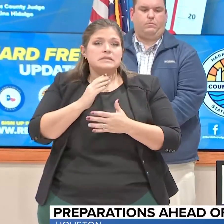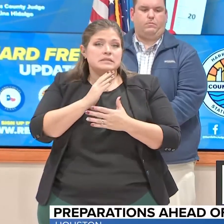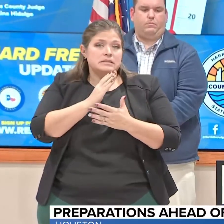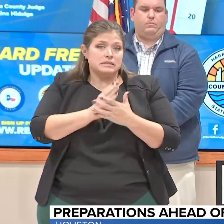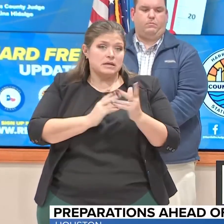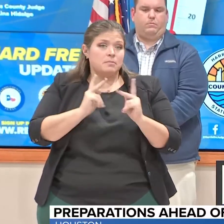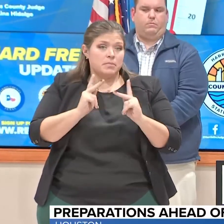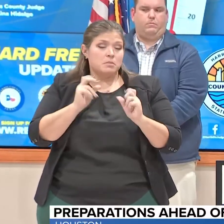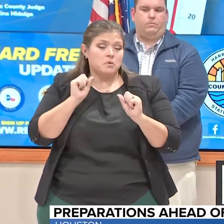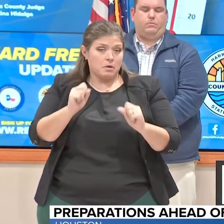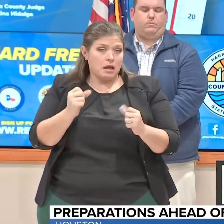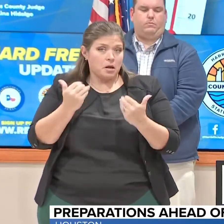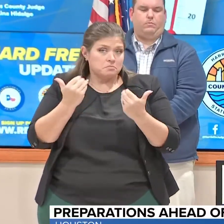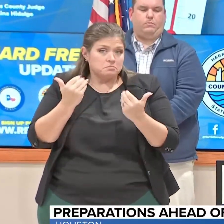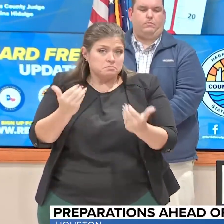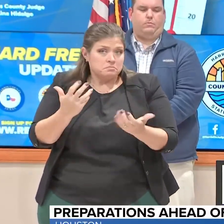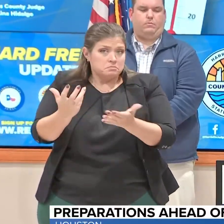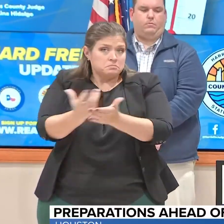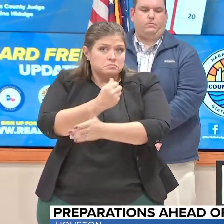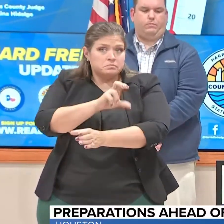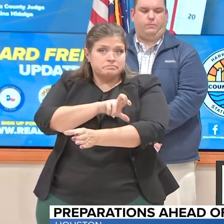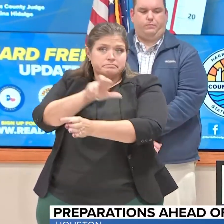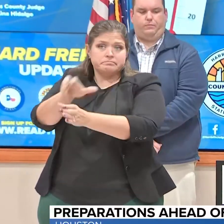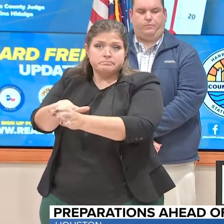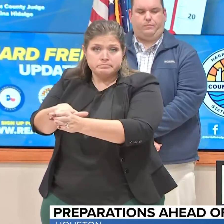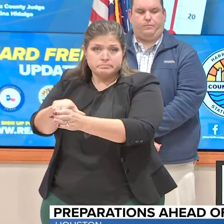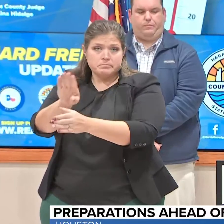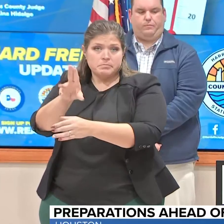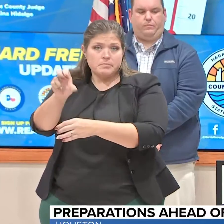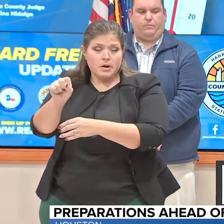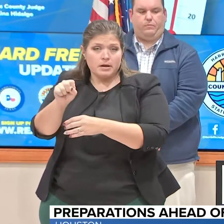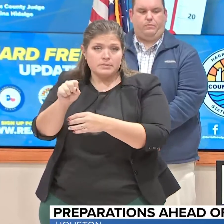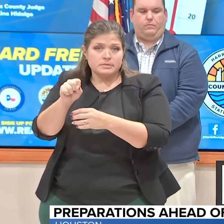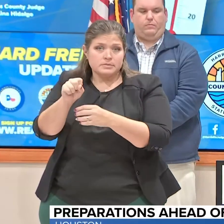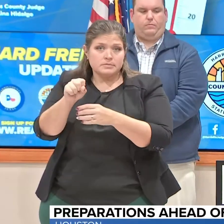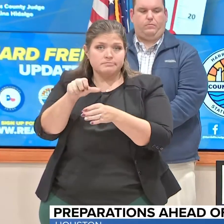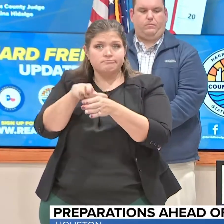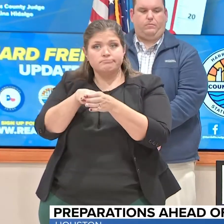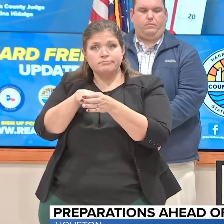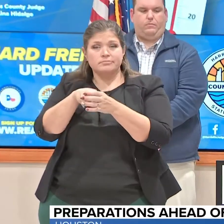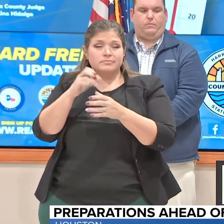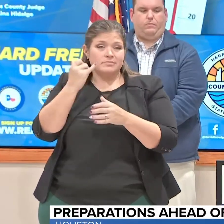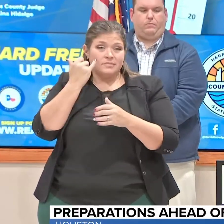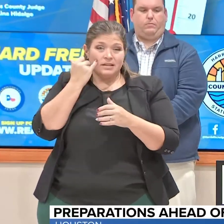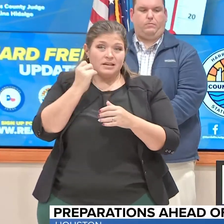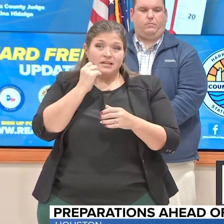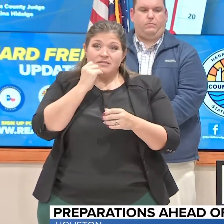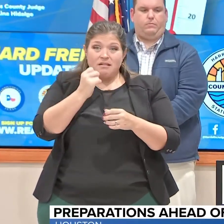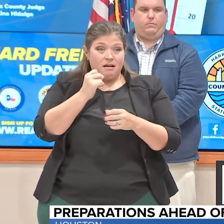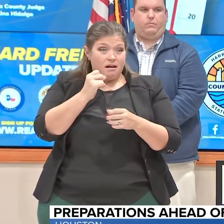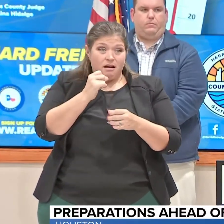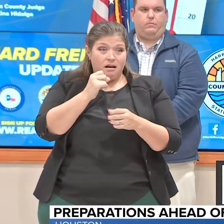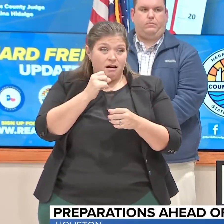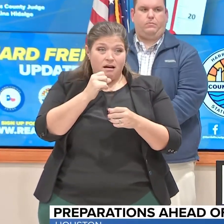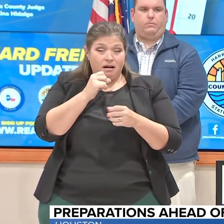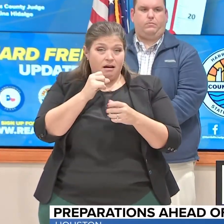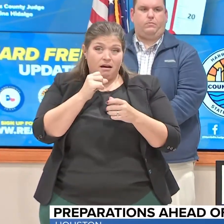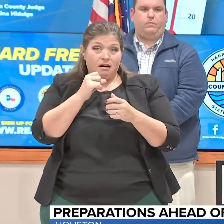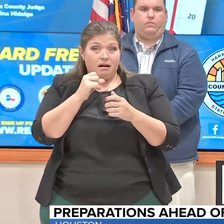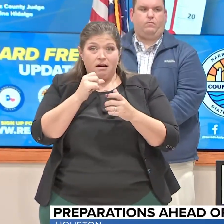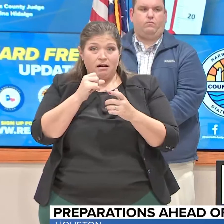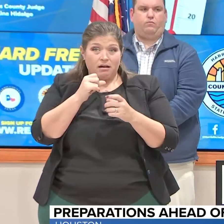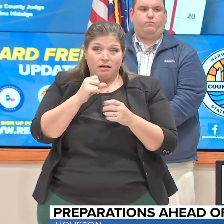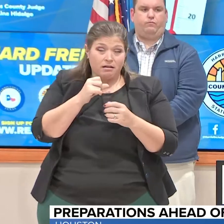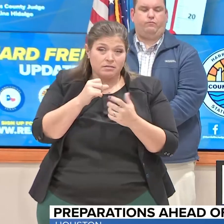people can certainly take advantage, and if they don't have the fee, take advantage of being on the Metro